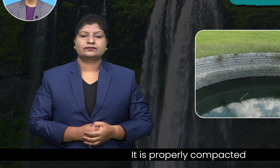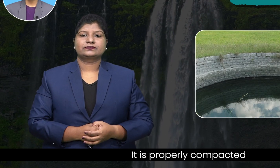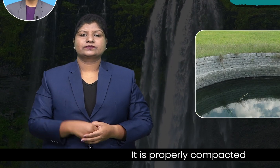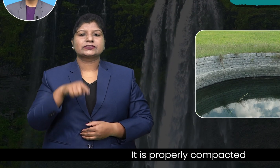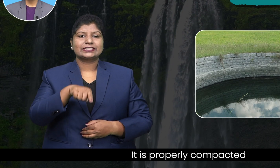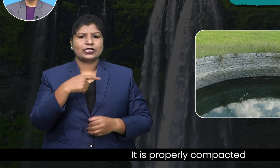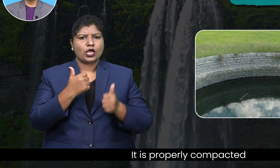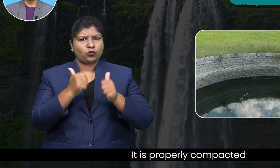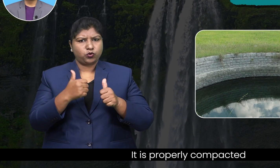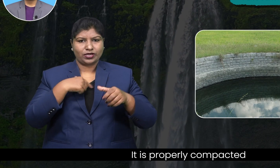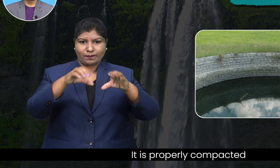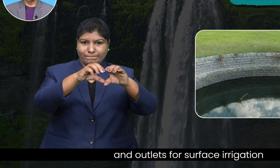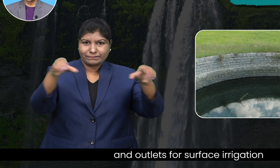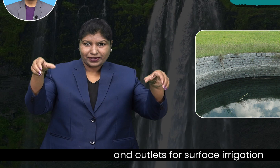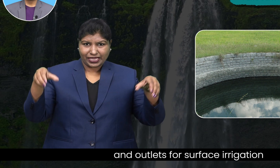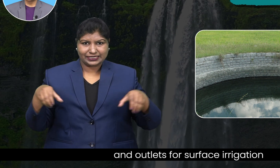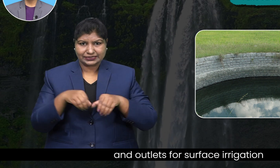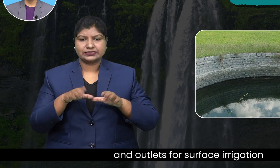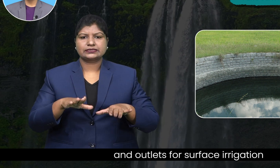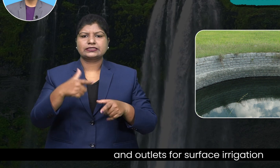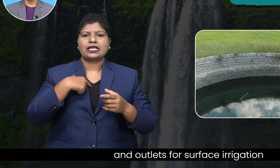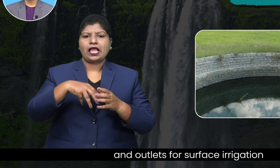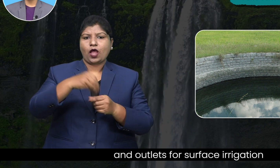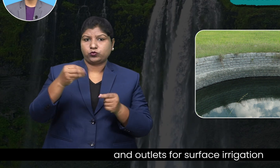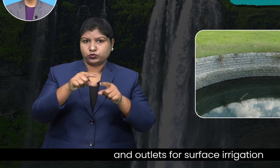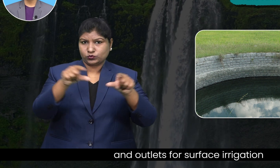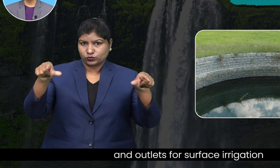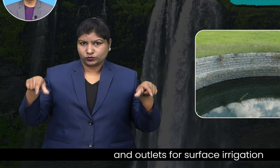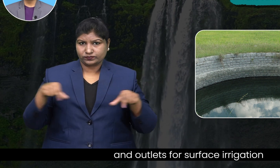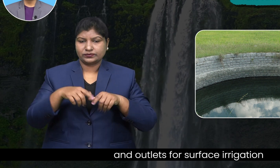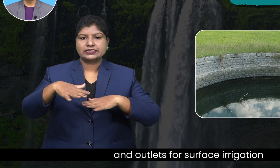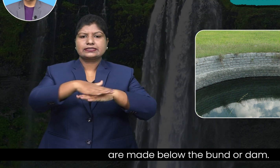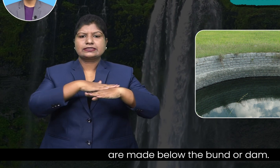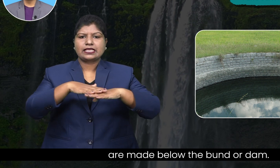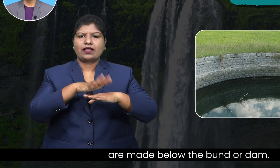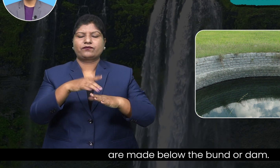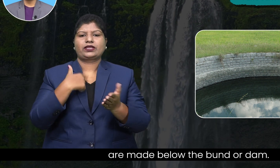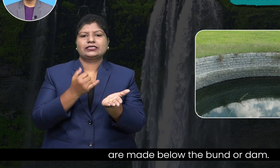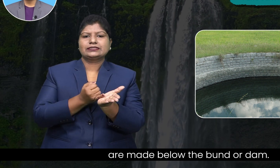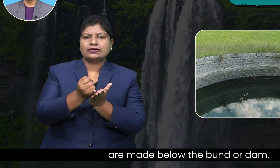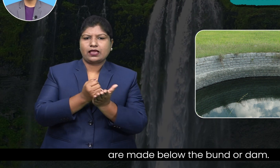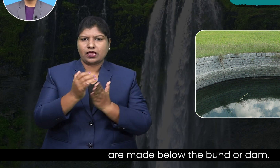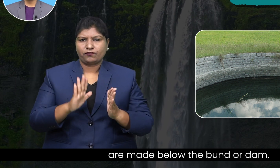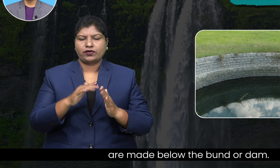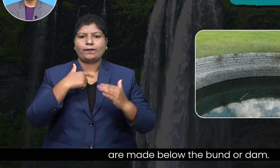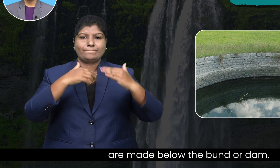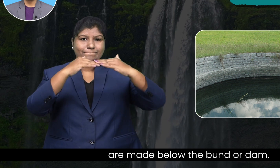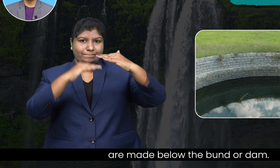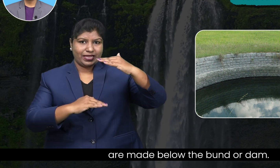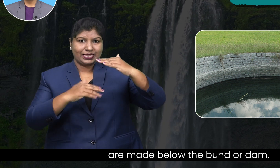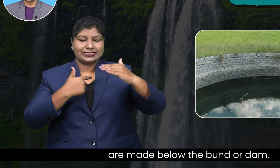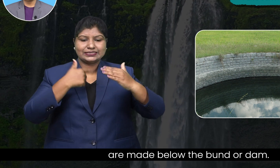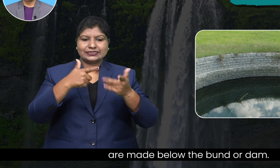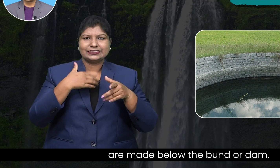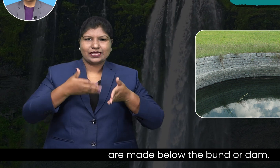It is properly compacted and outlets for surface irrigation are made below the bunt